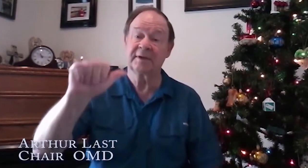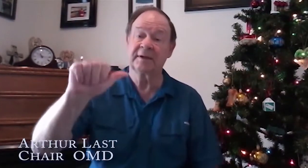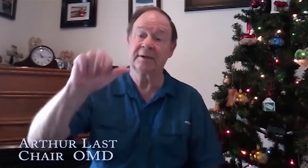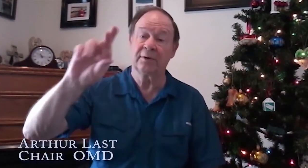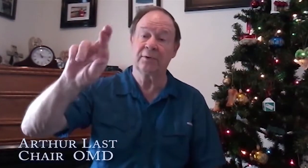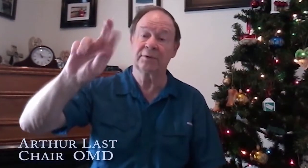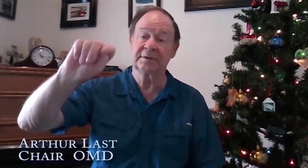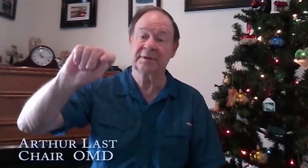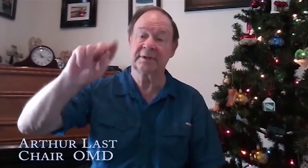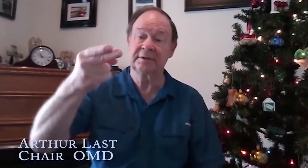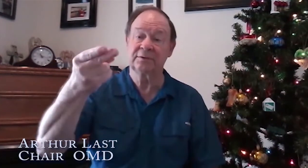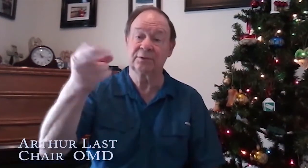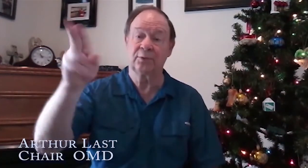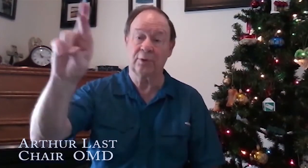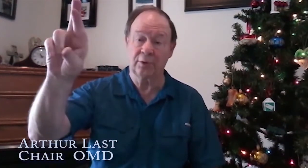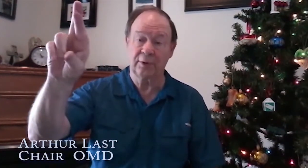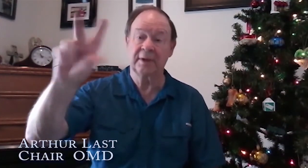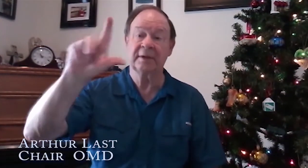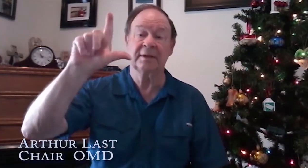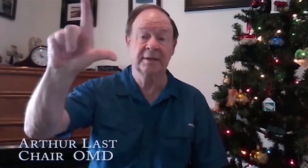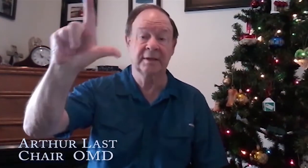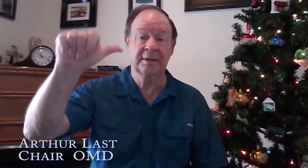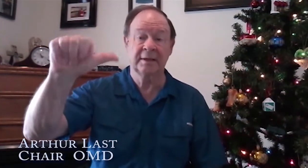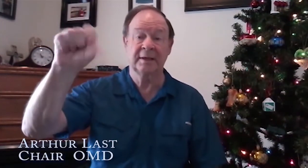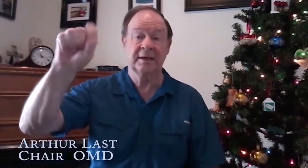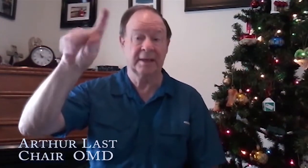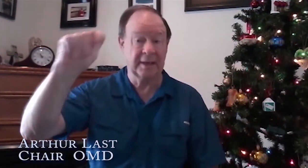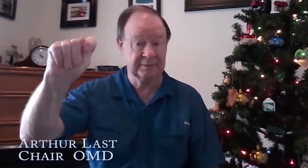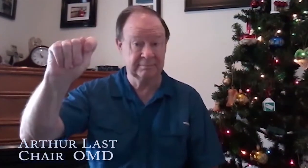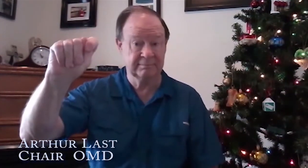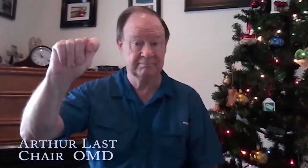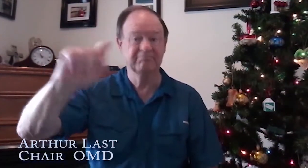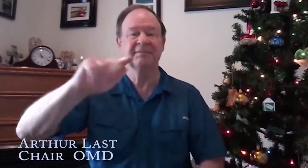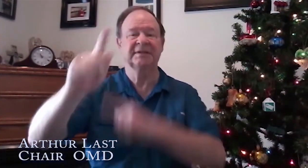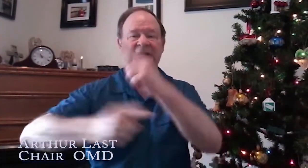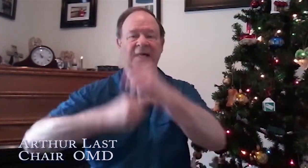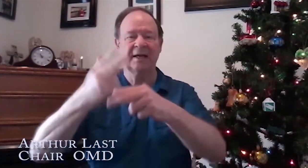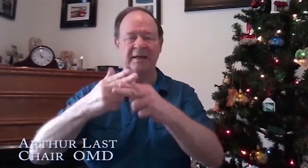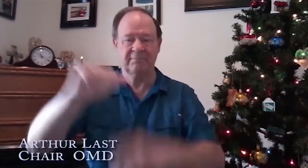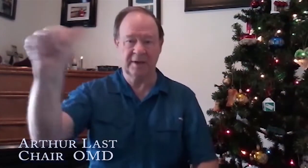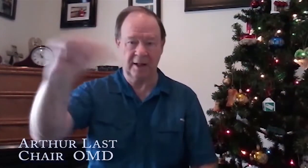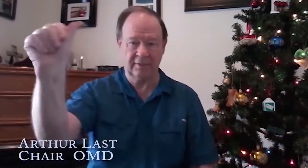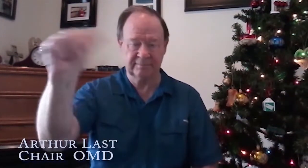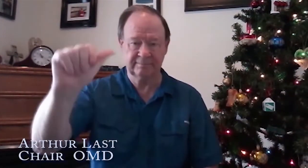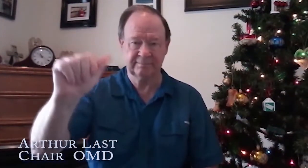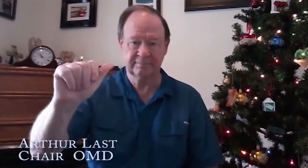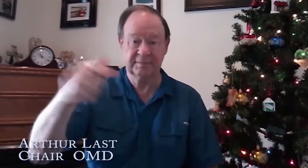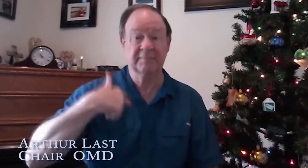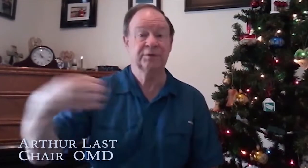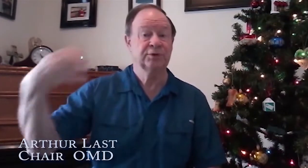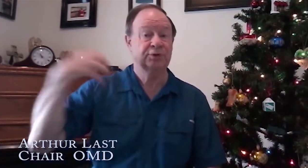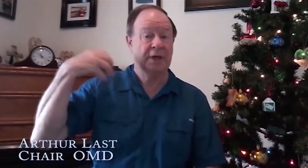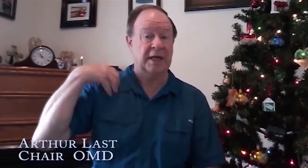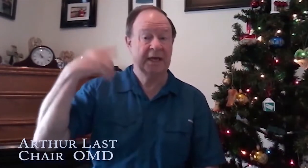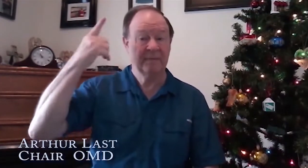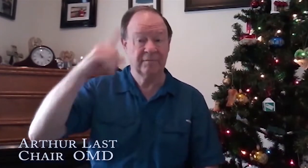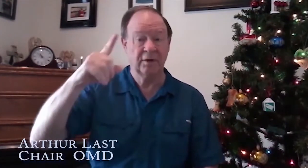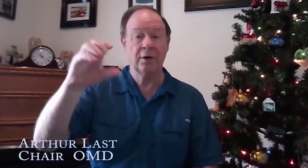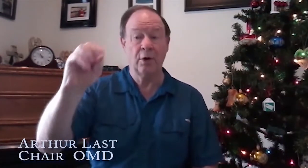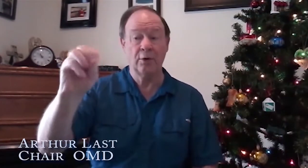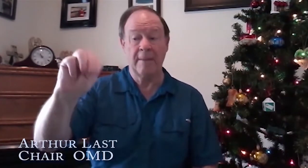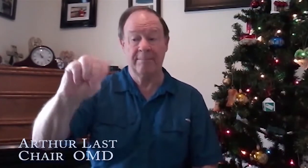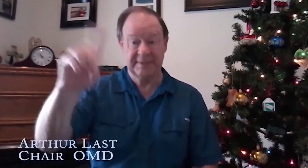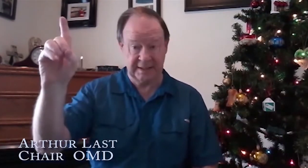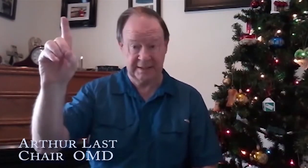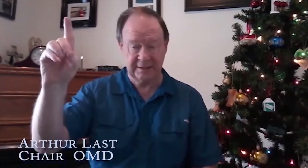My name is Arthur Last, and it's signed like this. I am